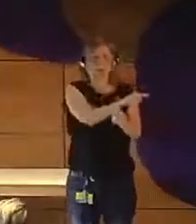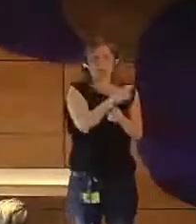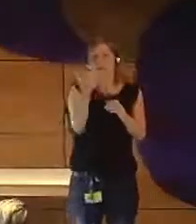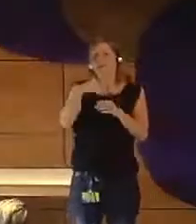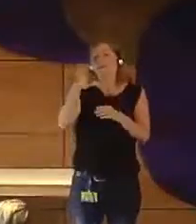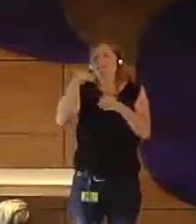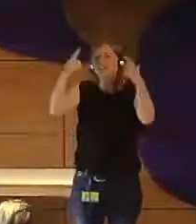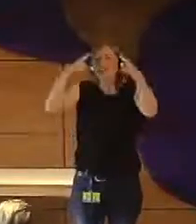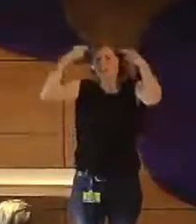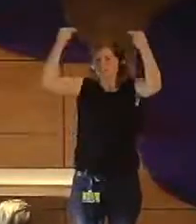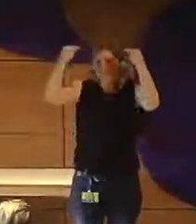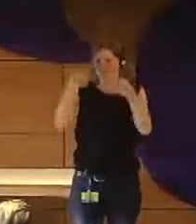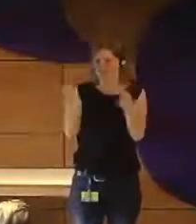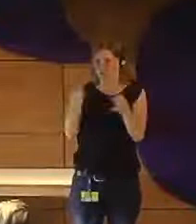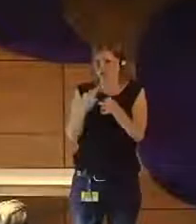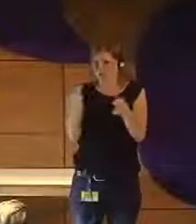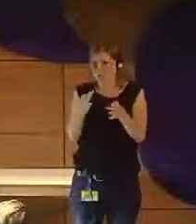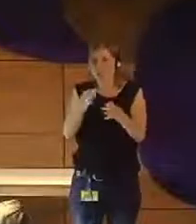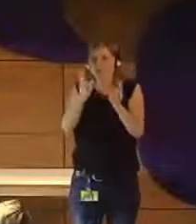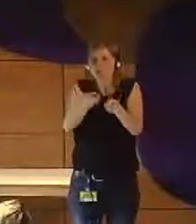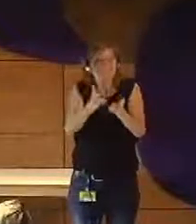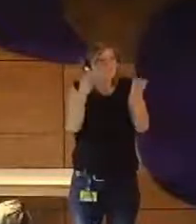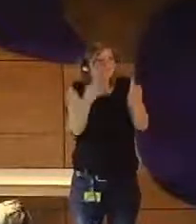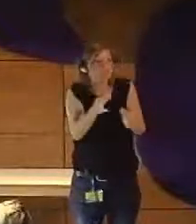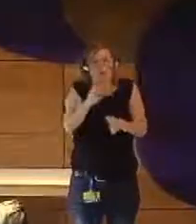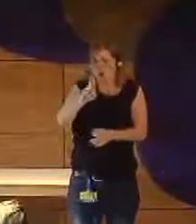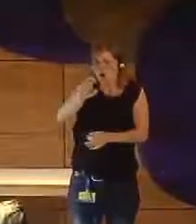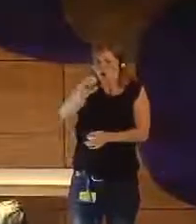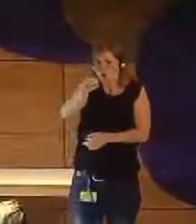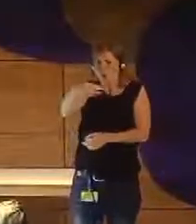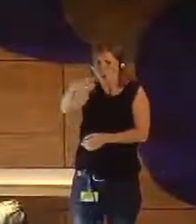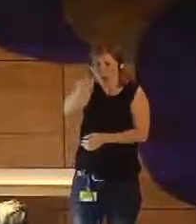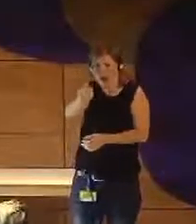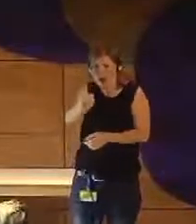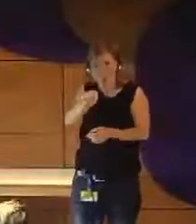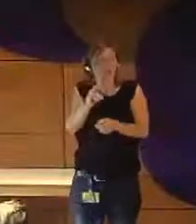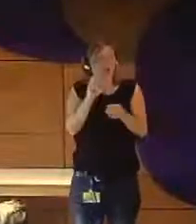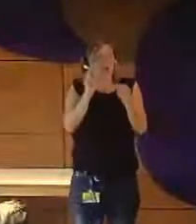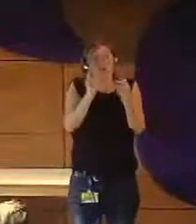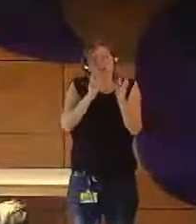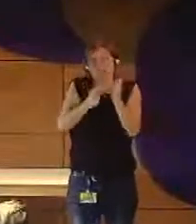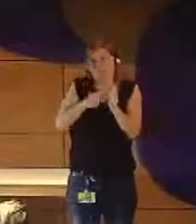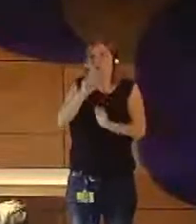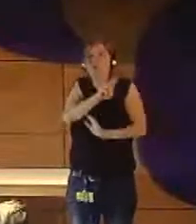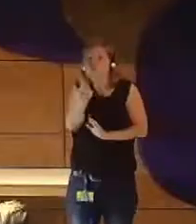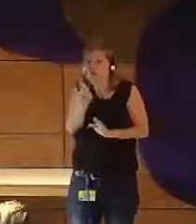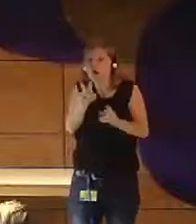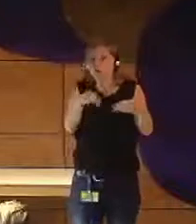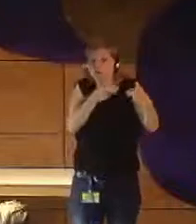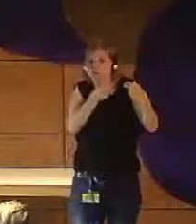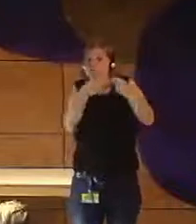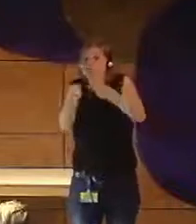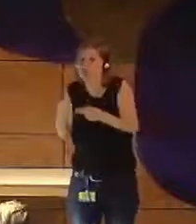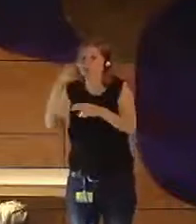Rohan, because the Rohan were based on the warriors of the Kingdom of Mercia. And the runes are